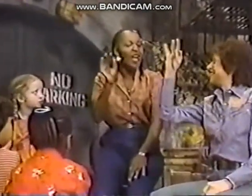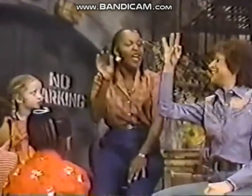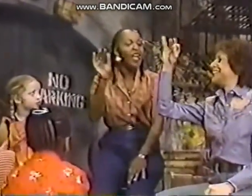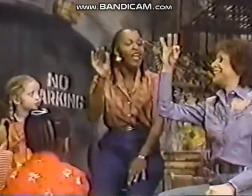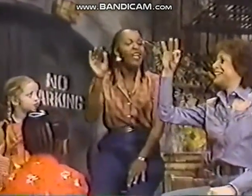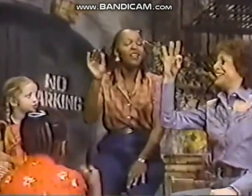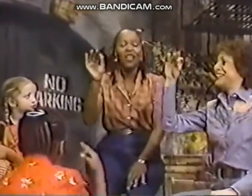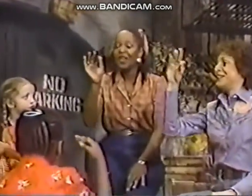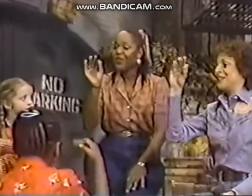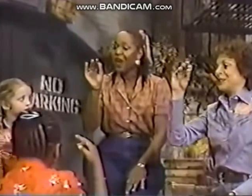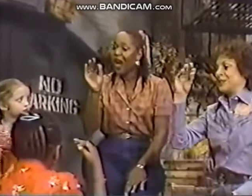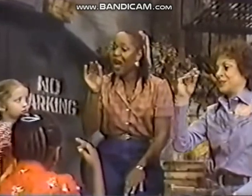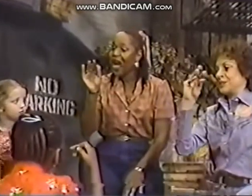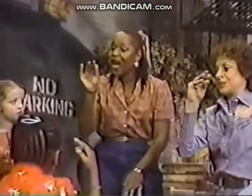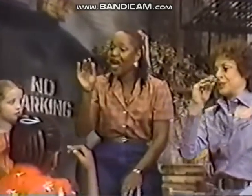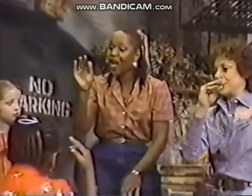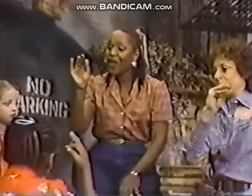firefly, firefly.